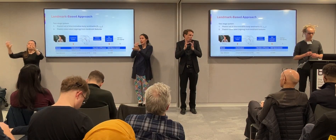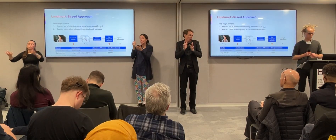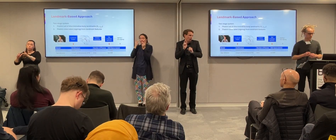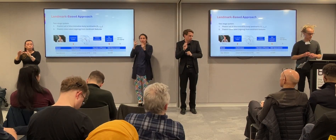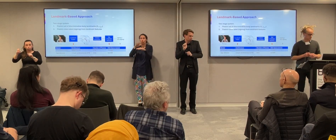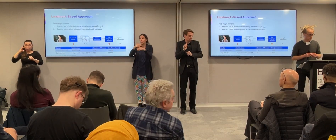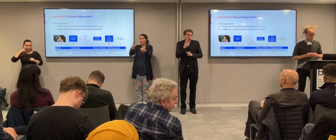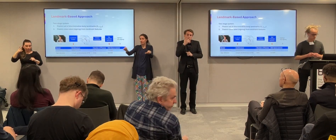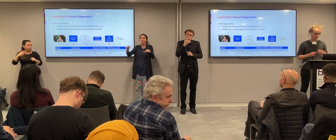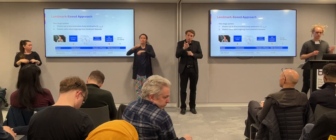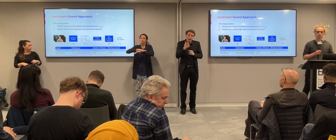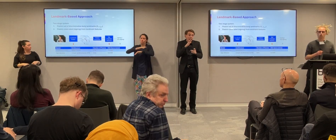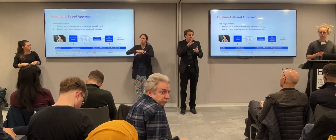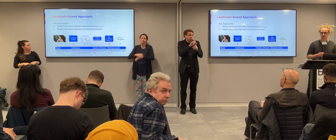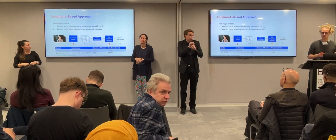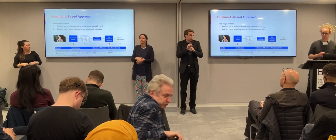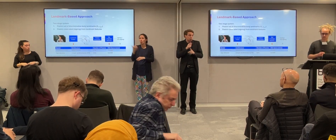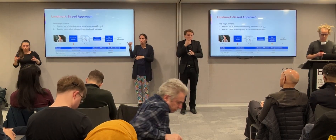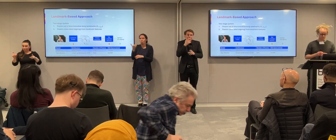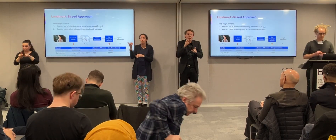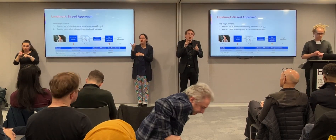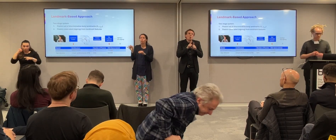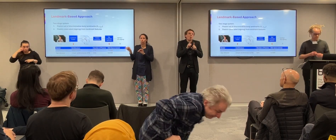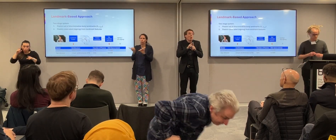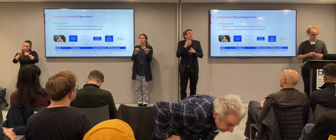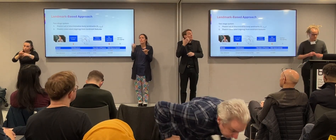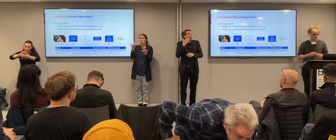the platforms. So also on mobile, for instance.